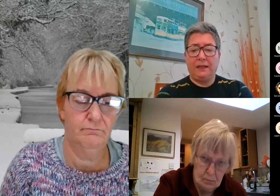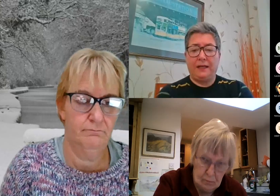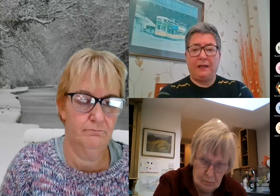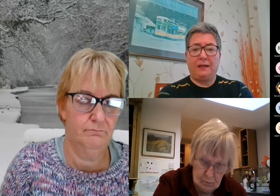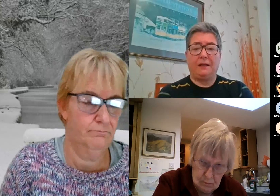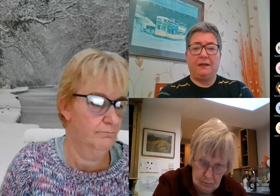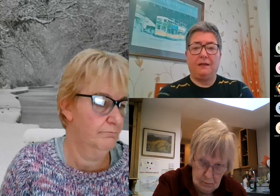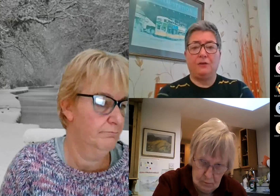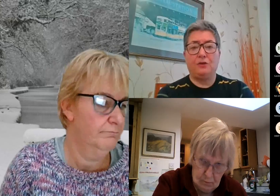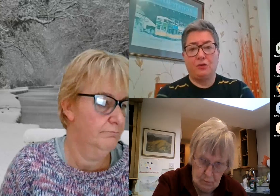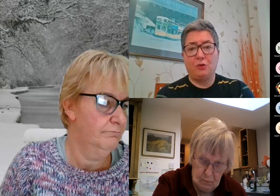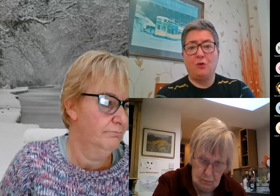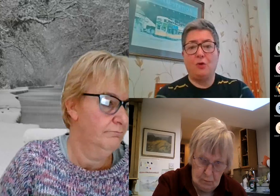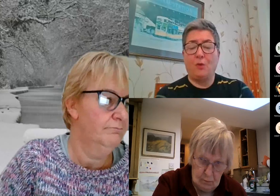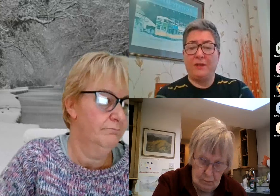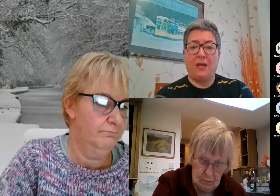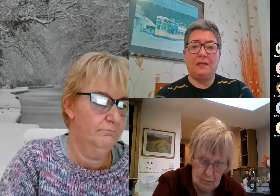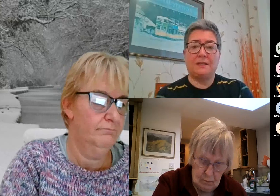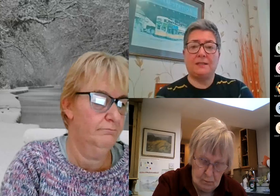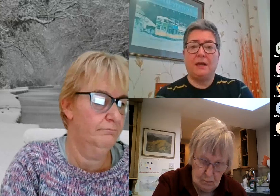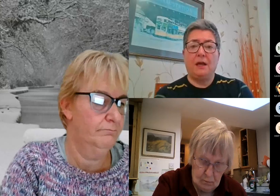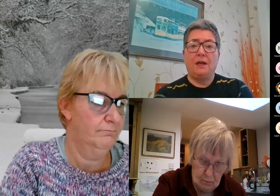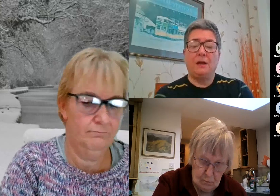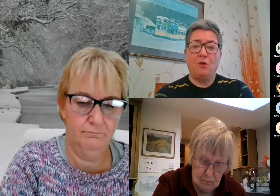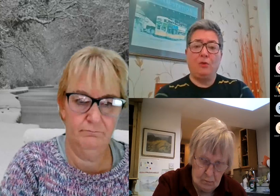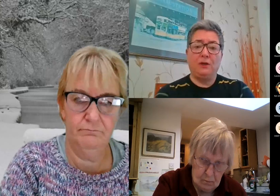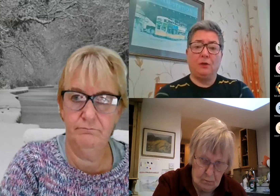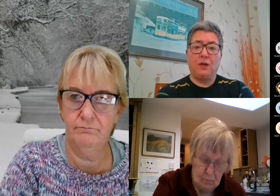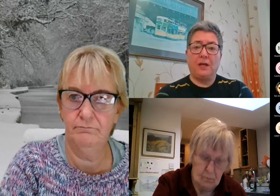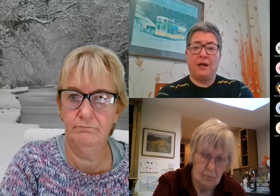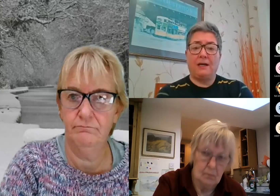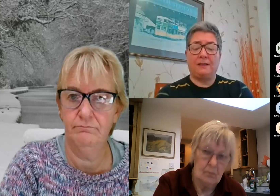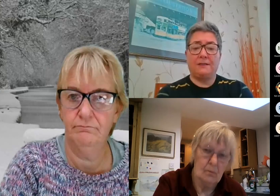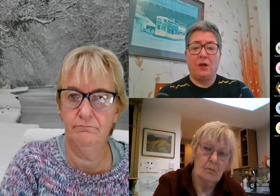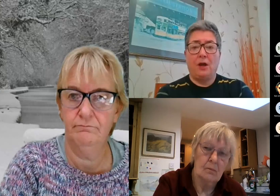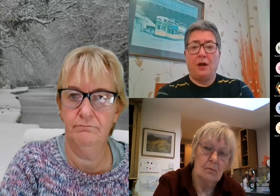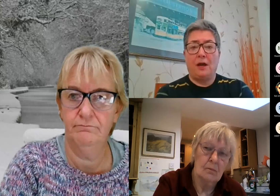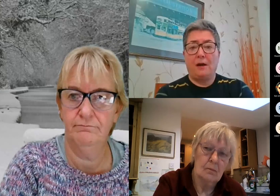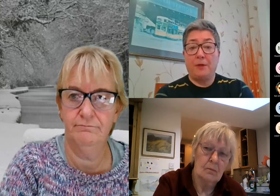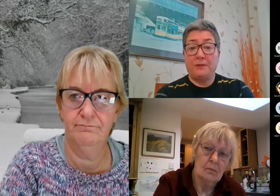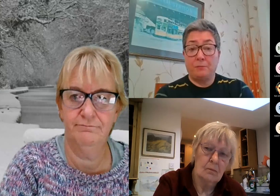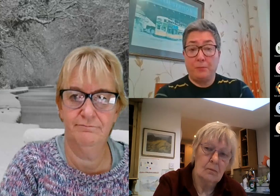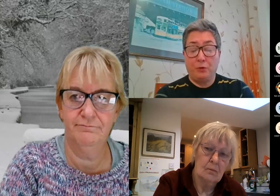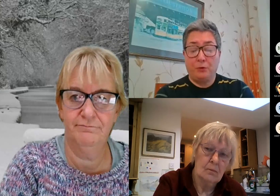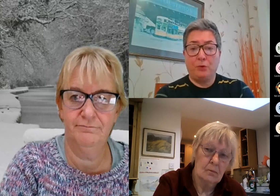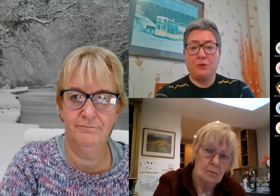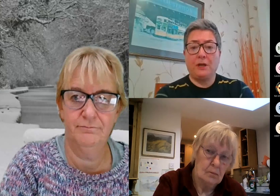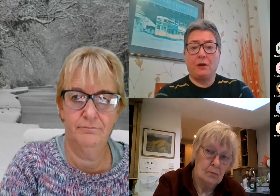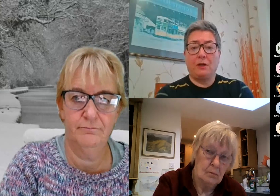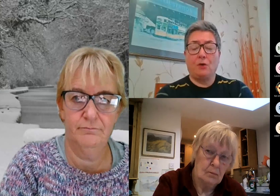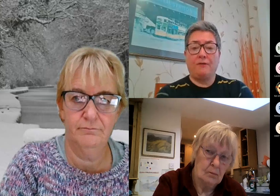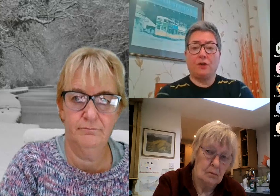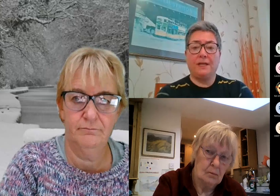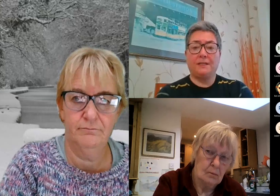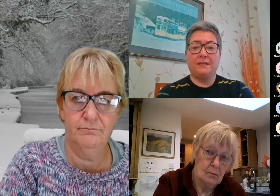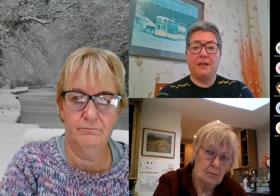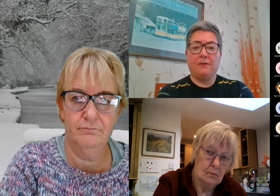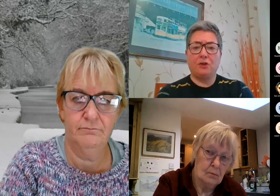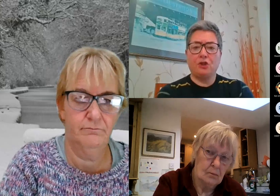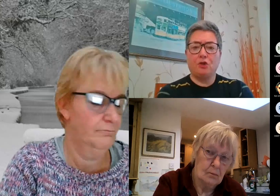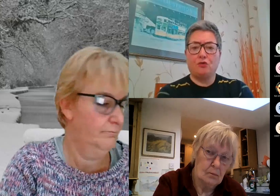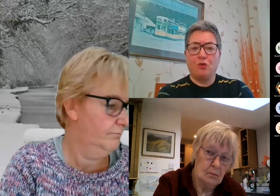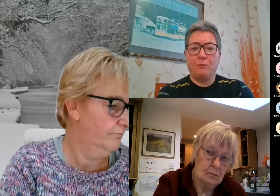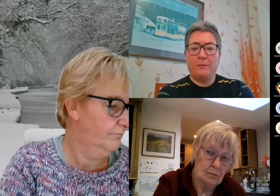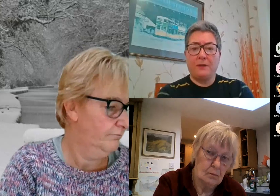basically likely to win the case. Now we're looking at putting a lot of our